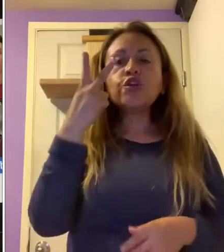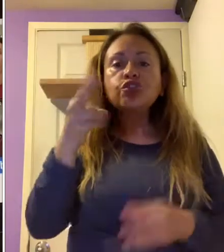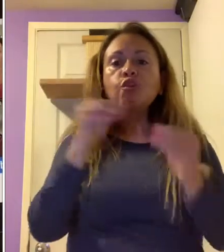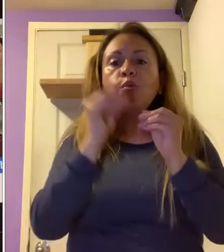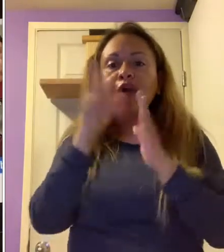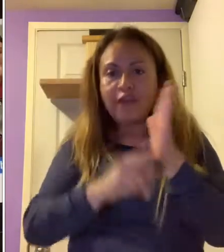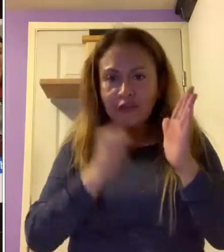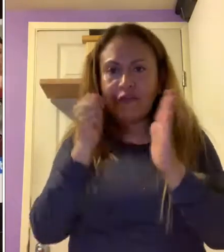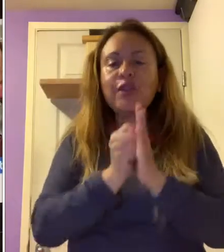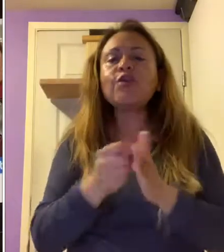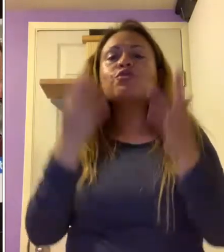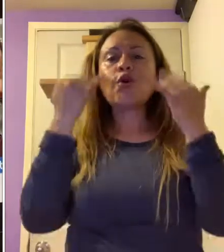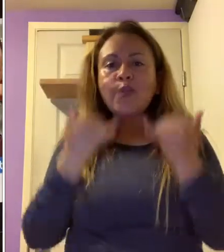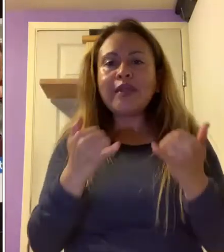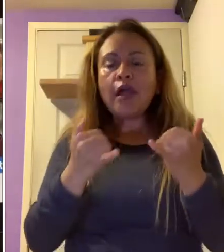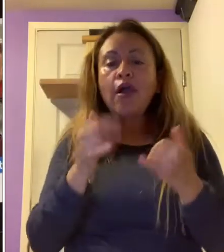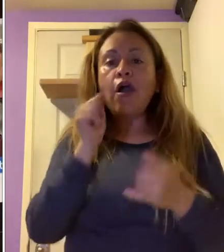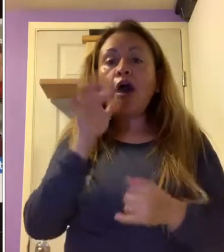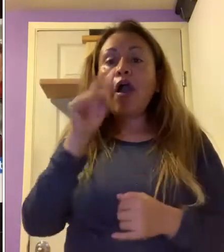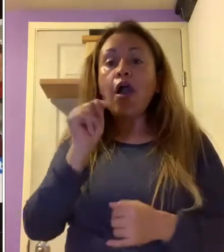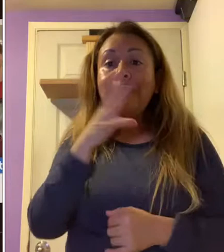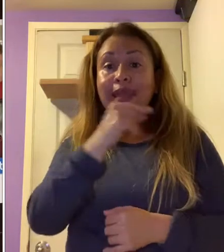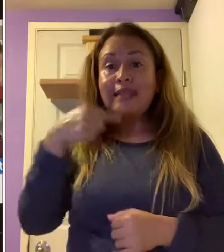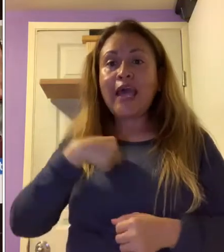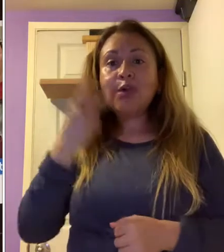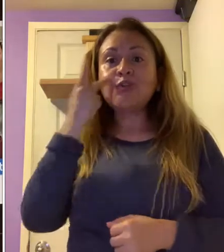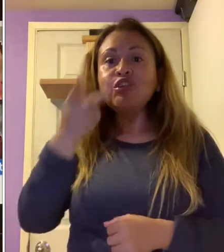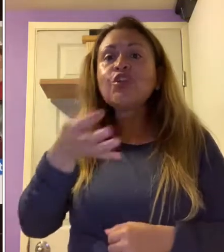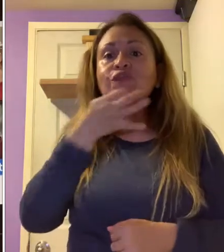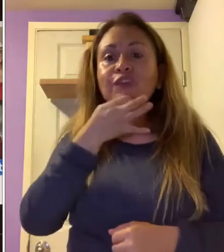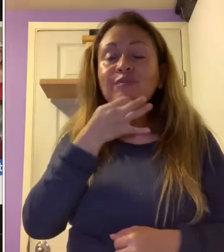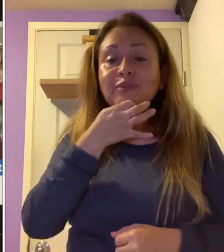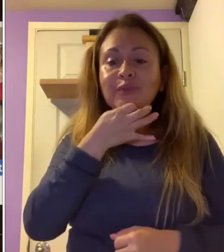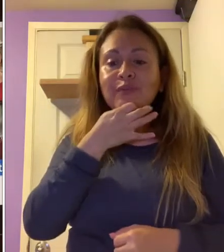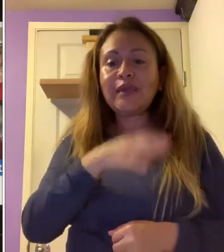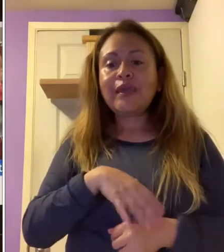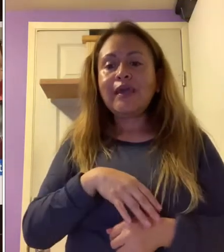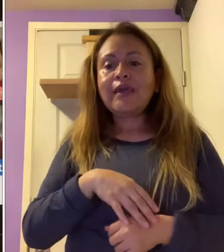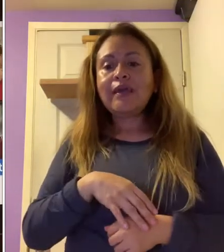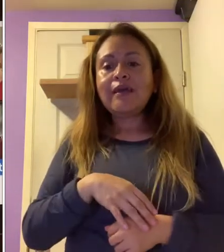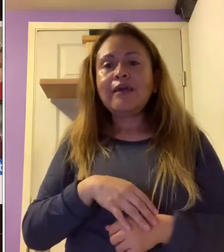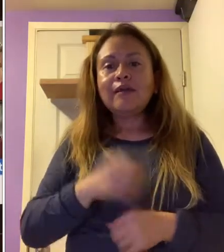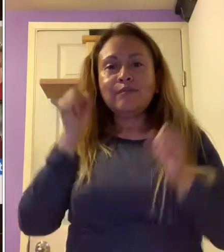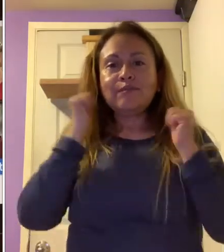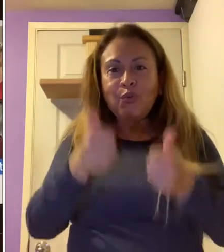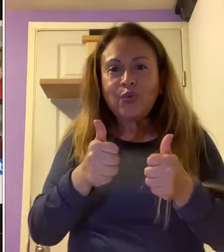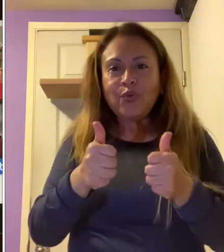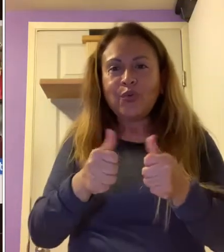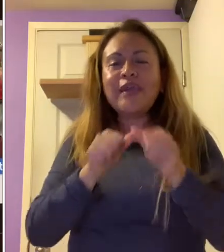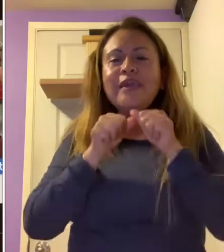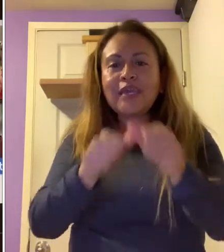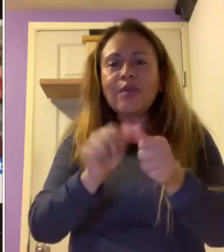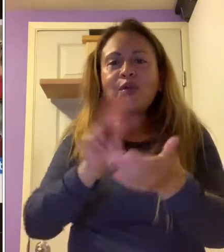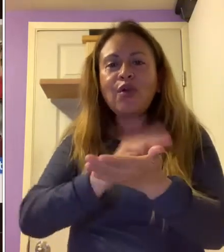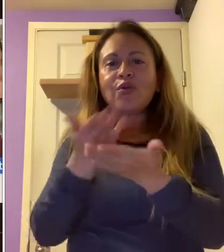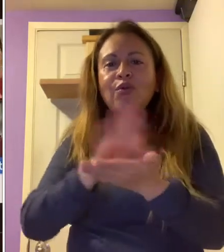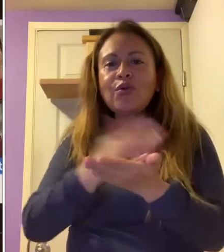for y'all. We got 2 more of those videos going below us right now. But Art and I will see you very soon. And we say it too like we always do.